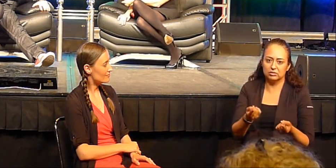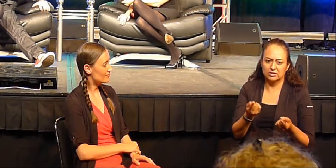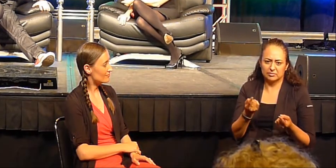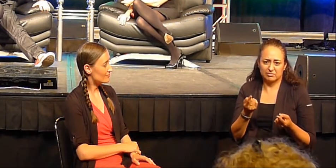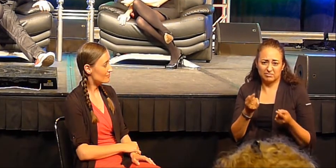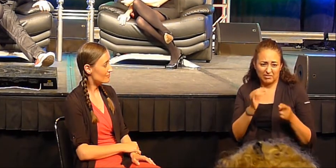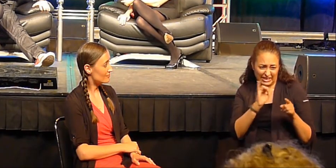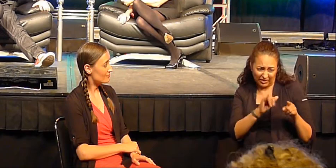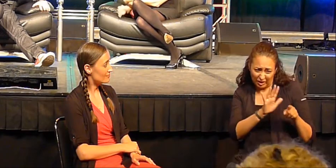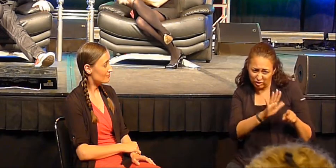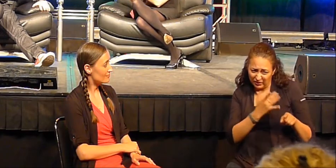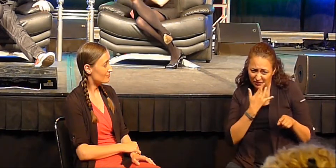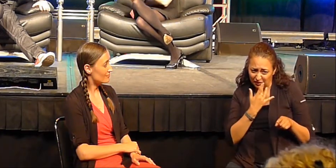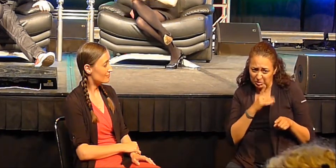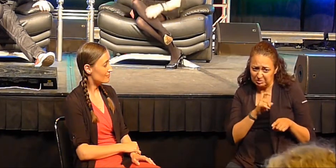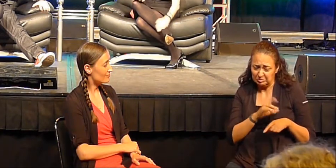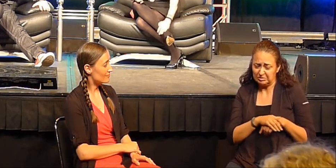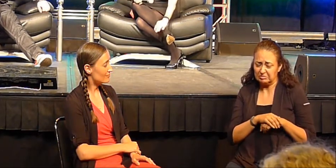favorite?